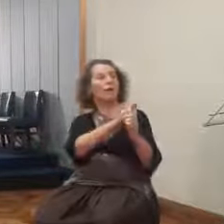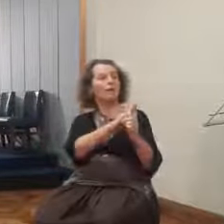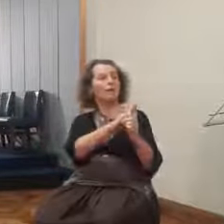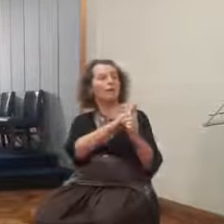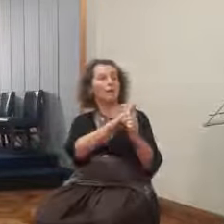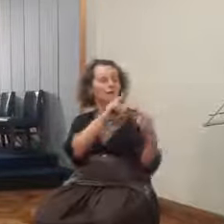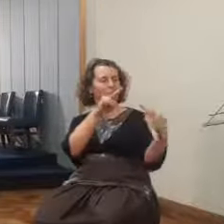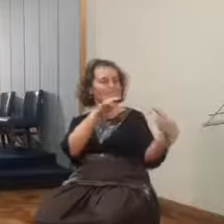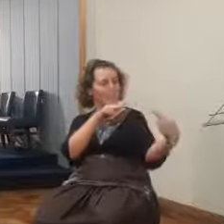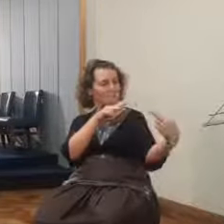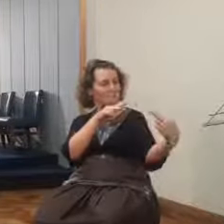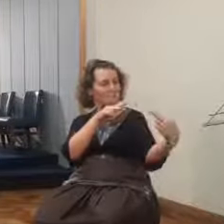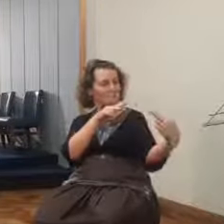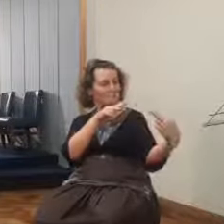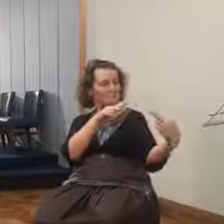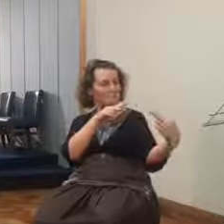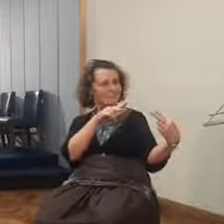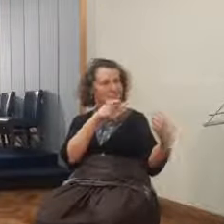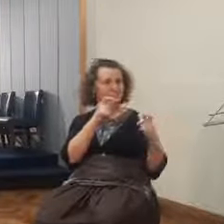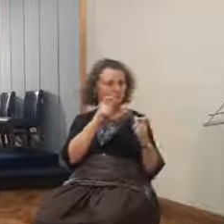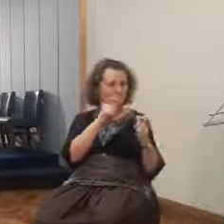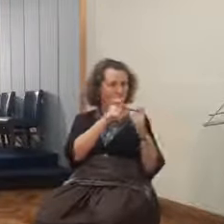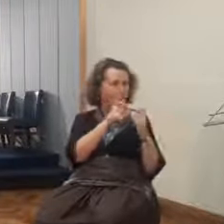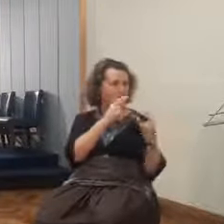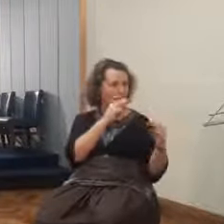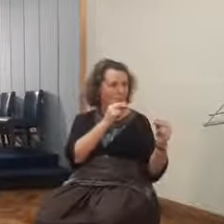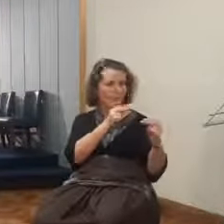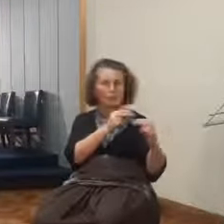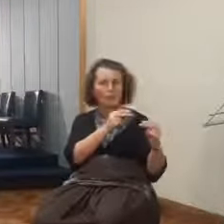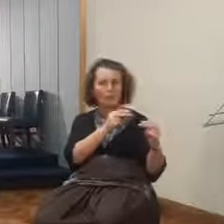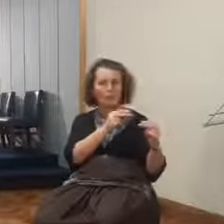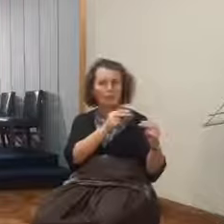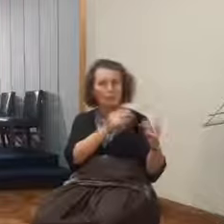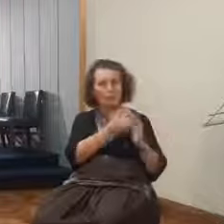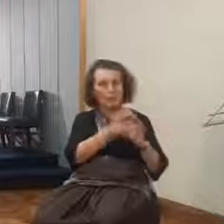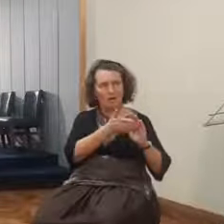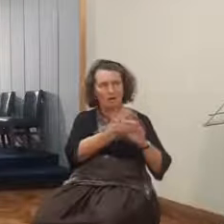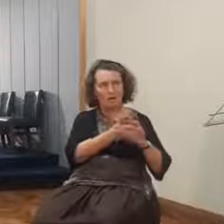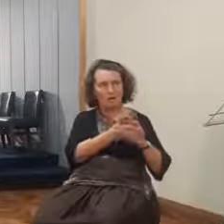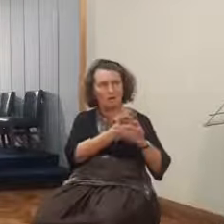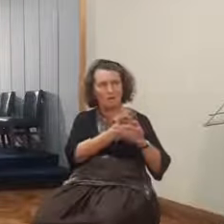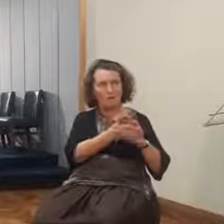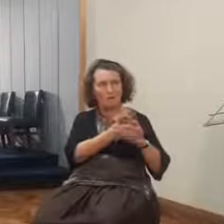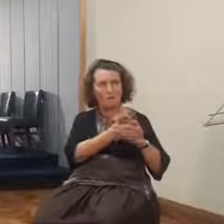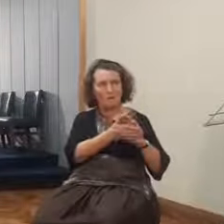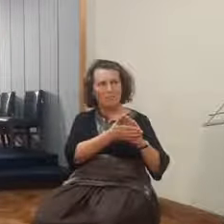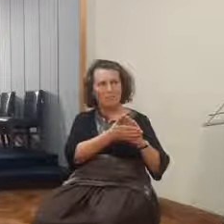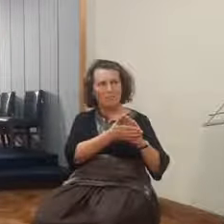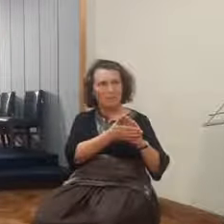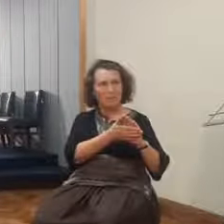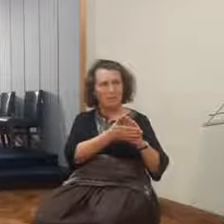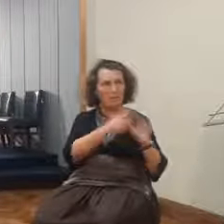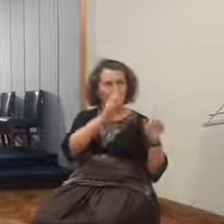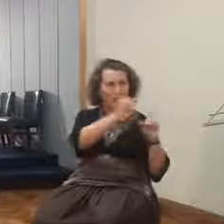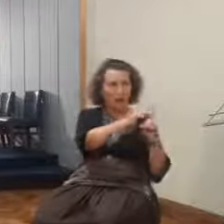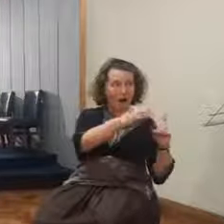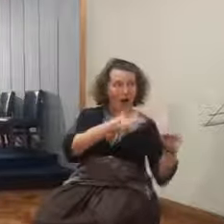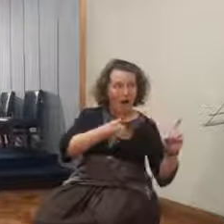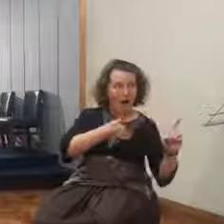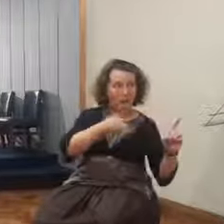and they look at you and you exchange certain words, but you don't know what's going on in their hearts and minds. You don't know how much is honest